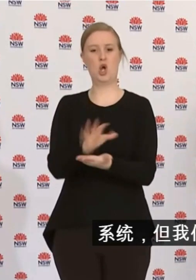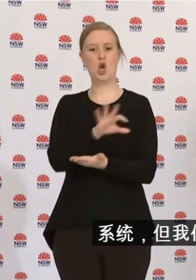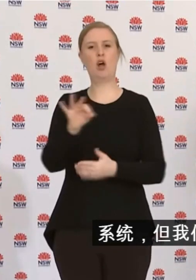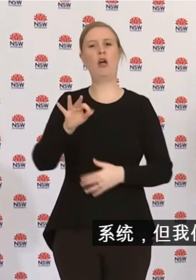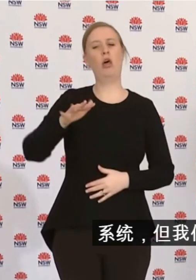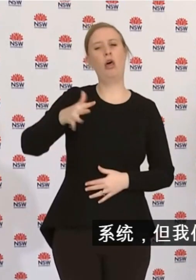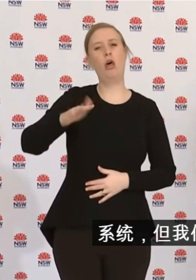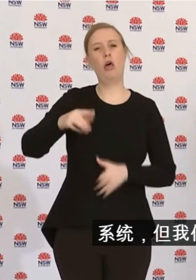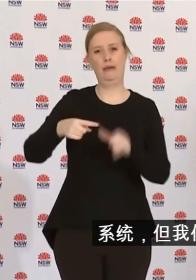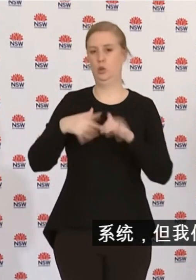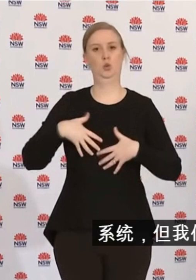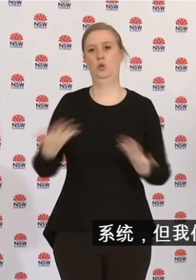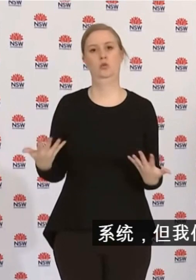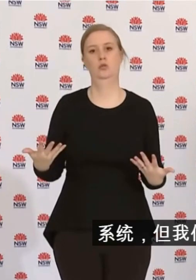But